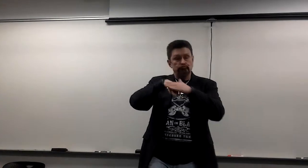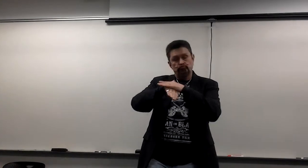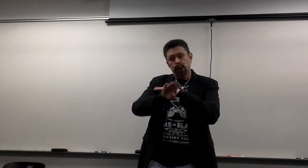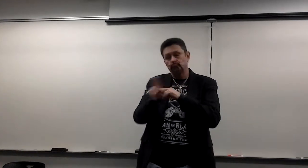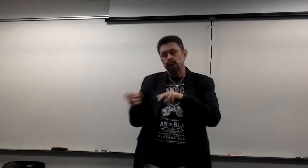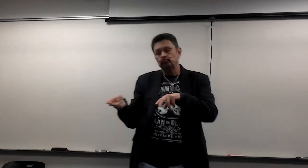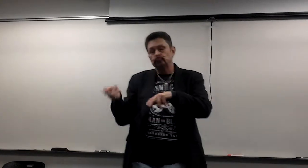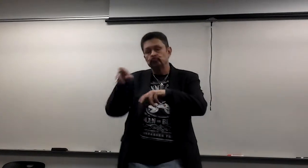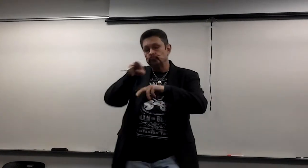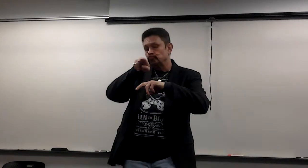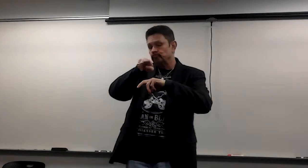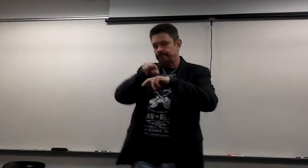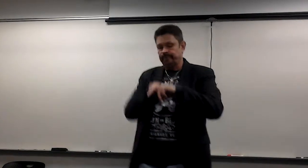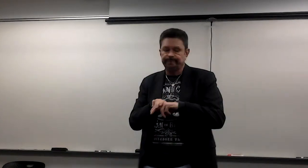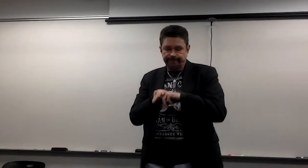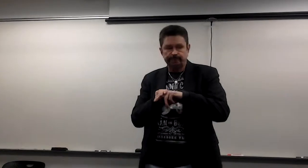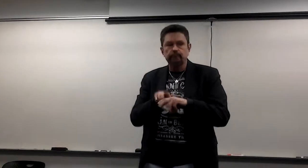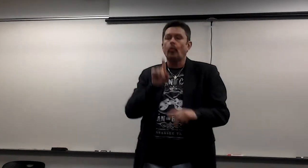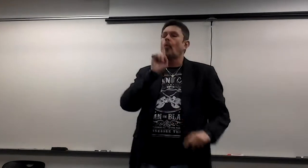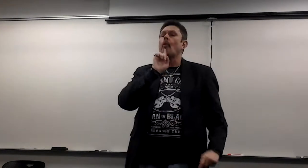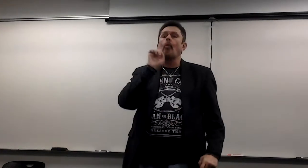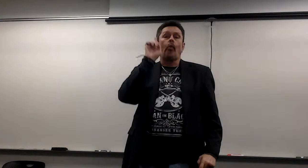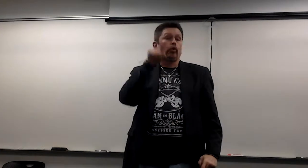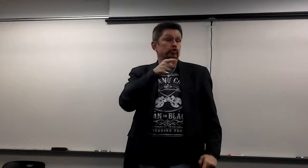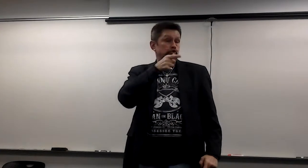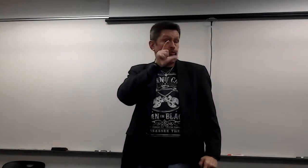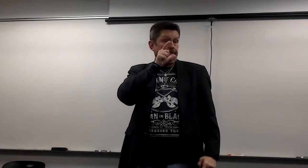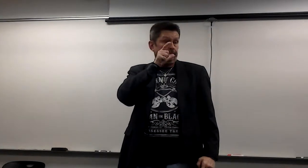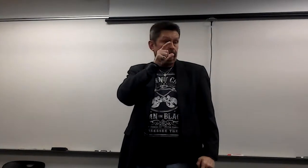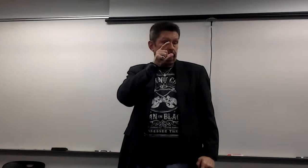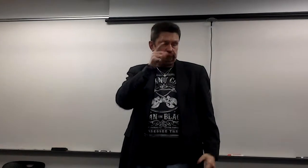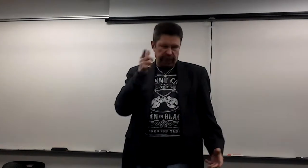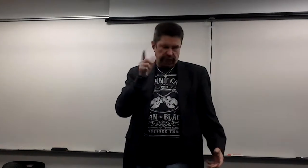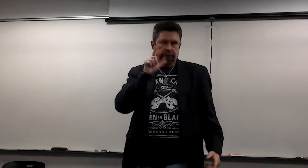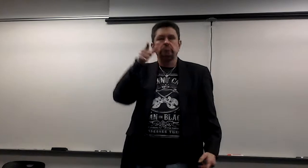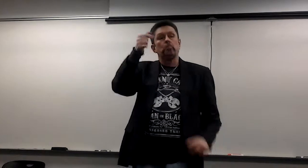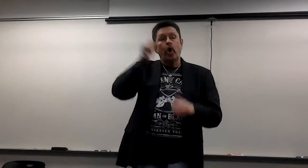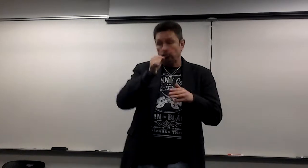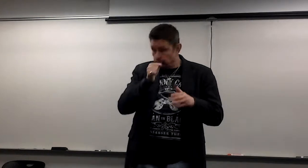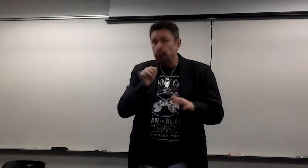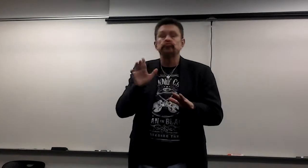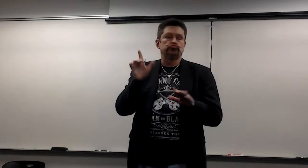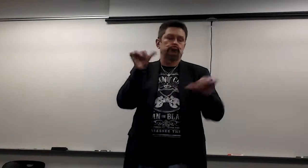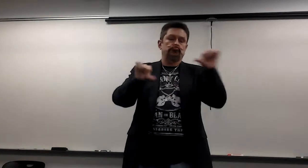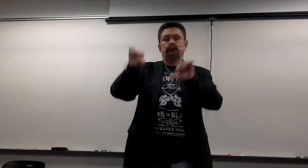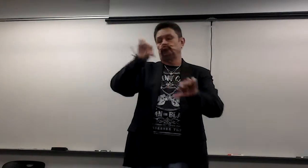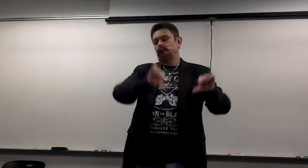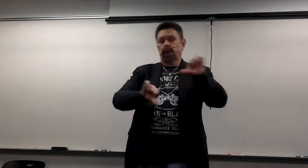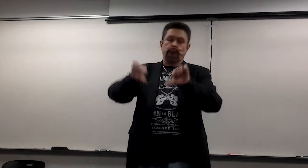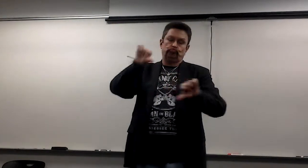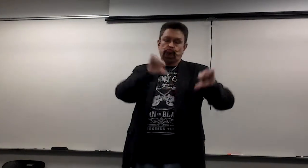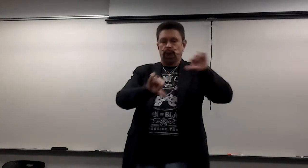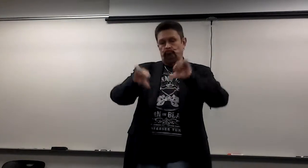She entered the bar, and she sat down. She ordered a drink, and the bartender mixed it